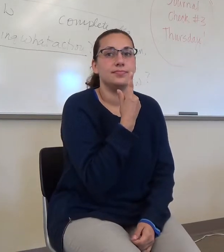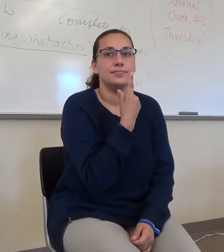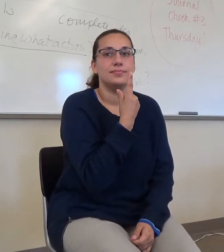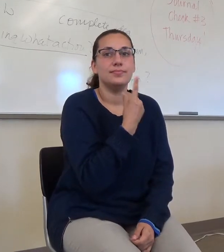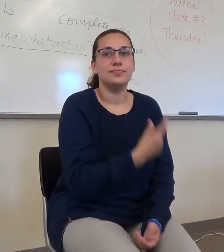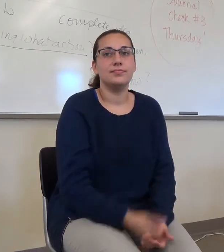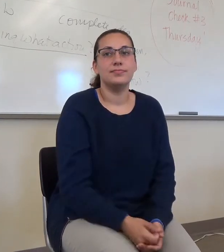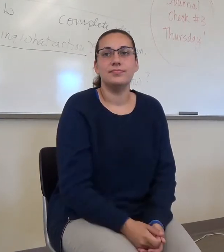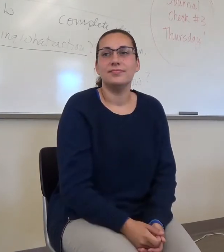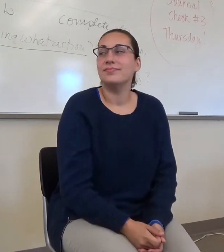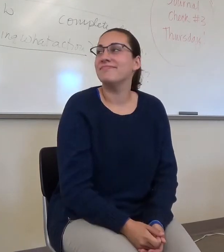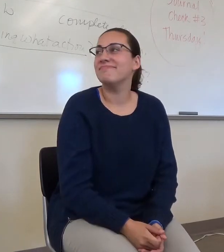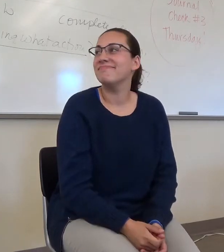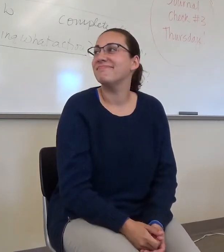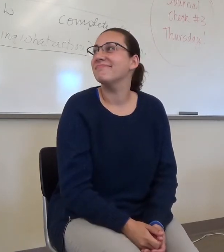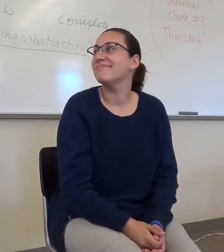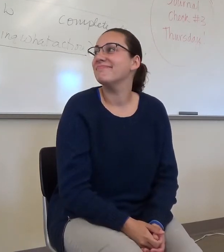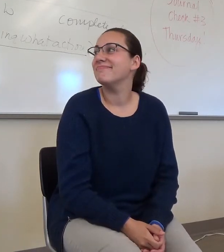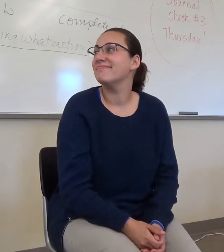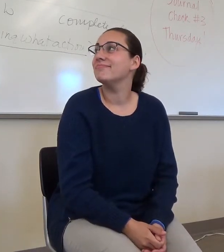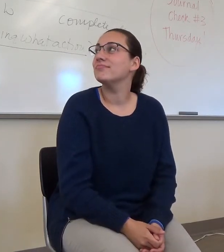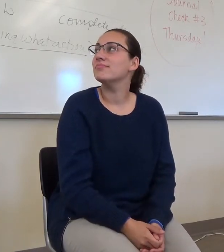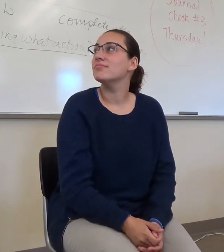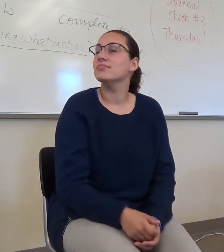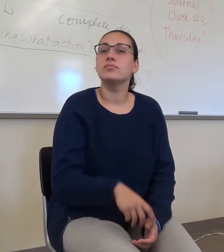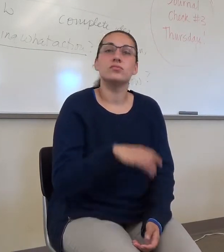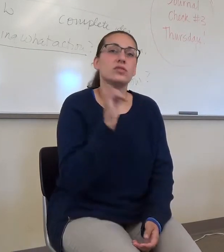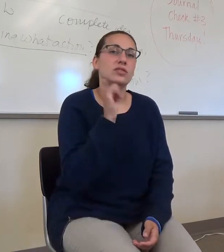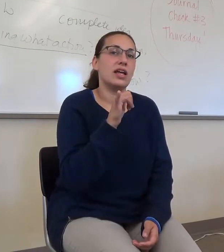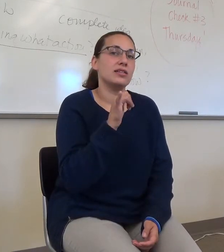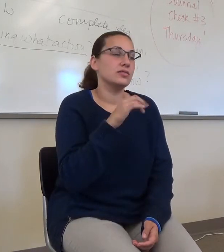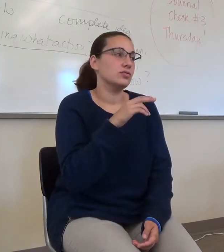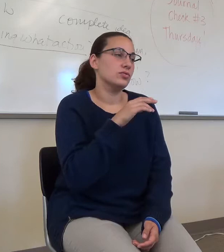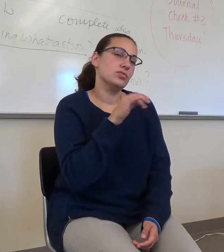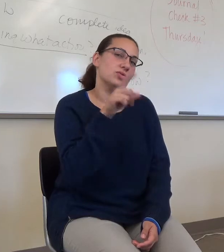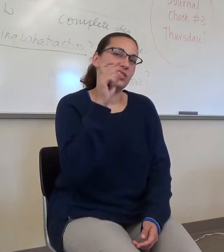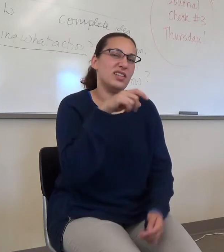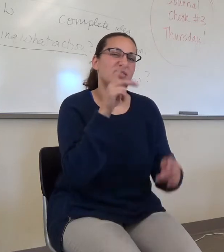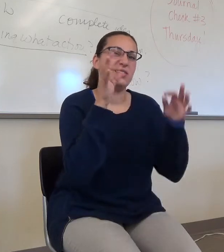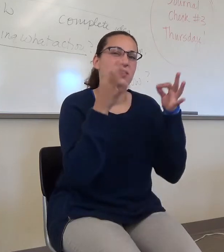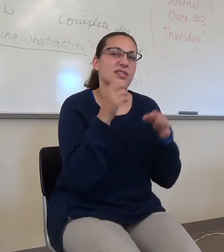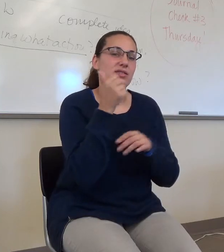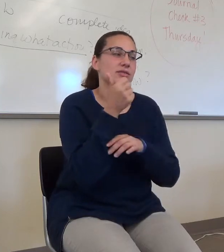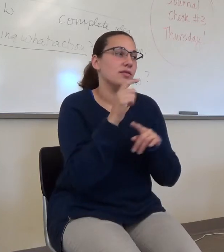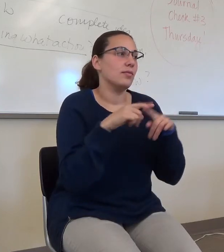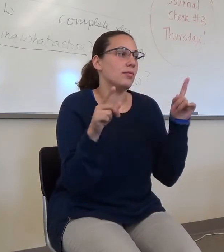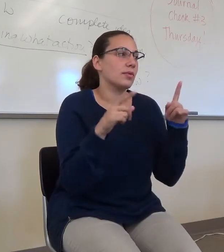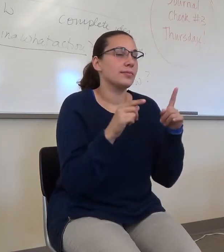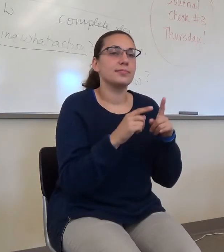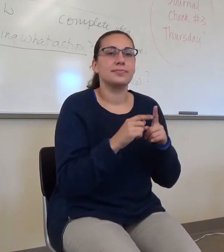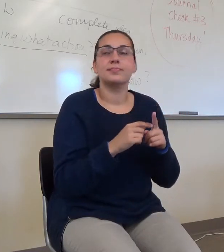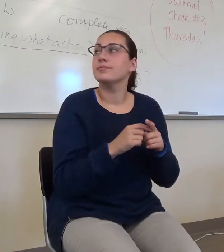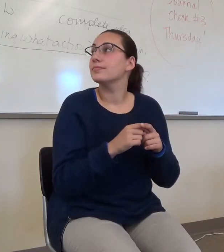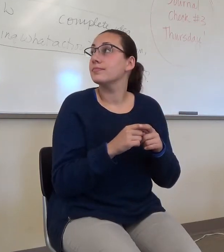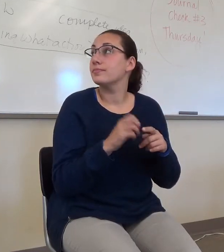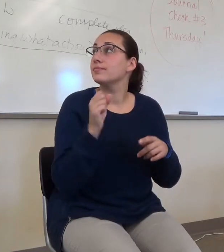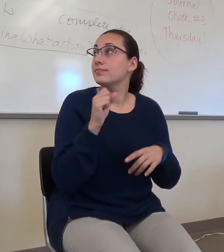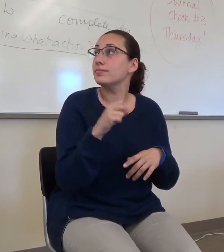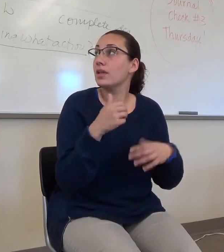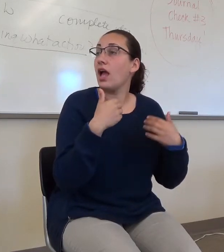a little bit of what's called inference. But yeah, just the fact that it has them is the closest